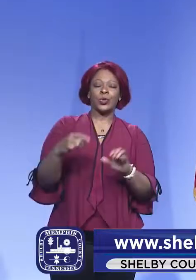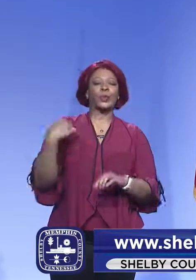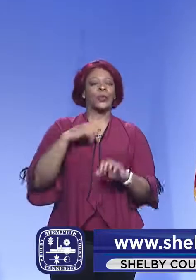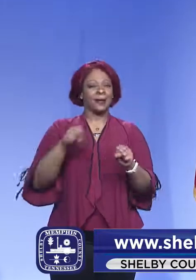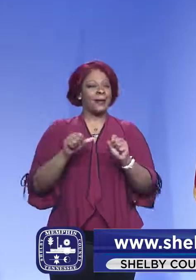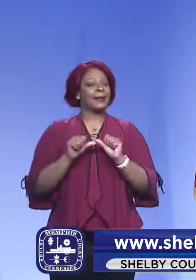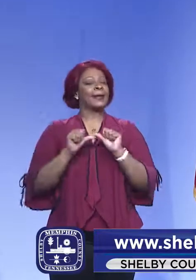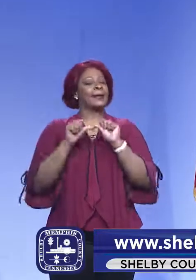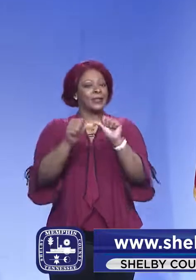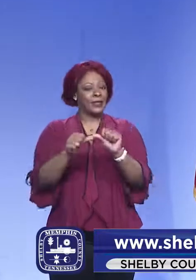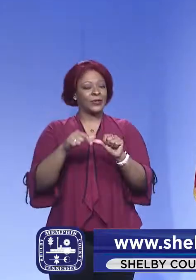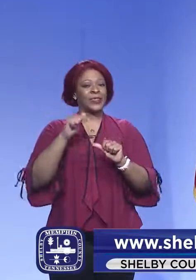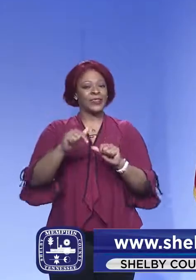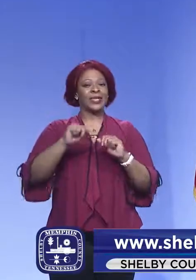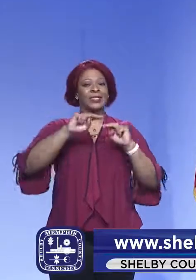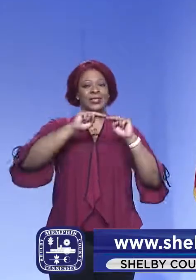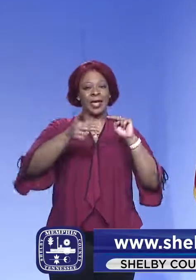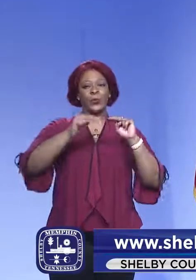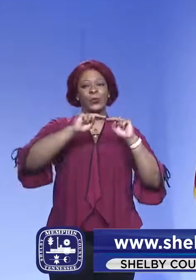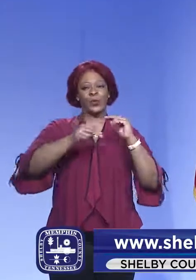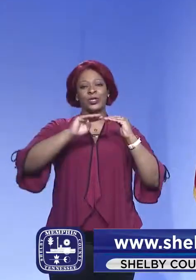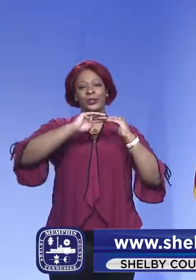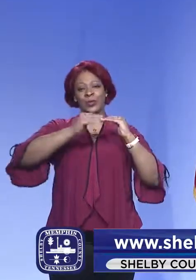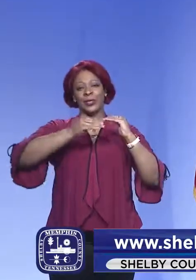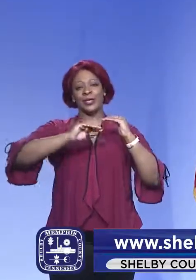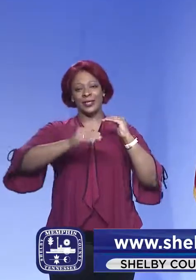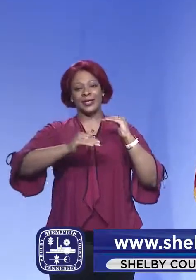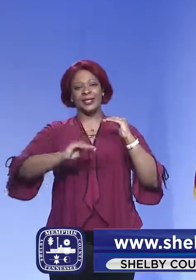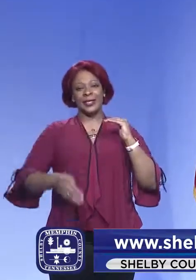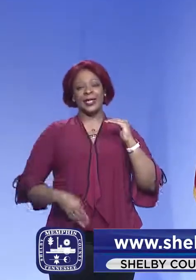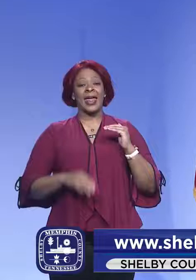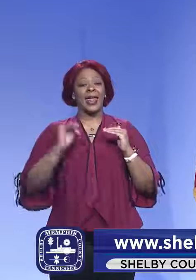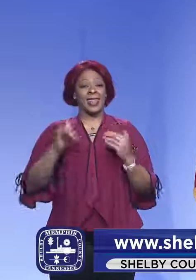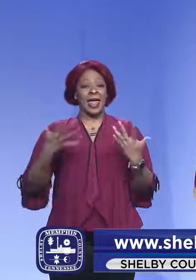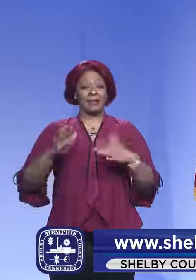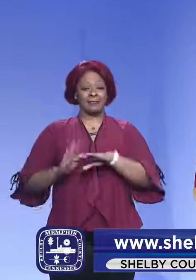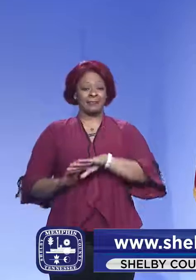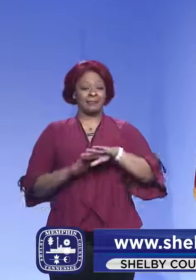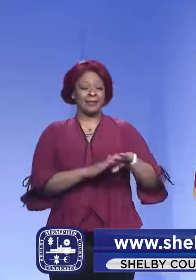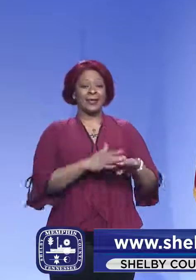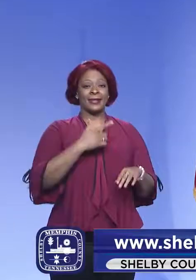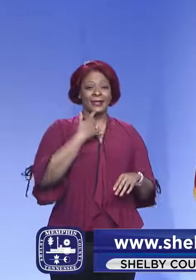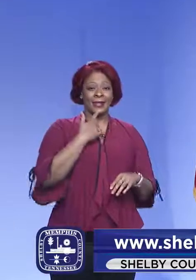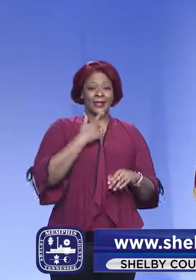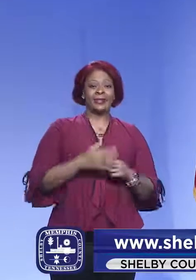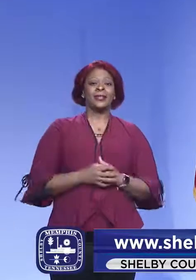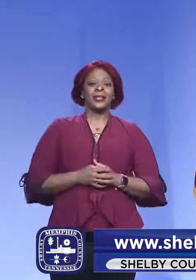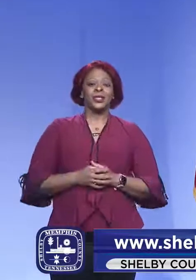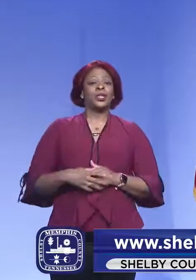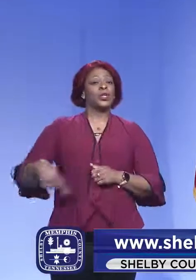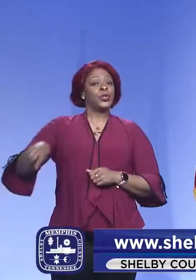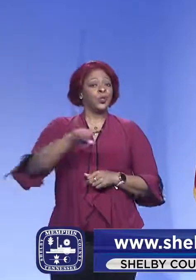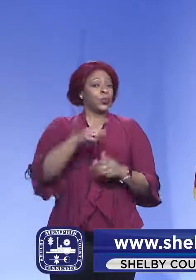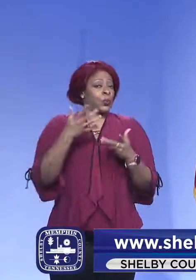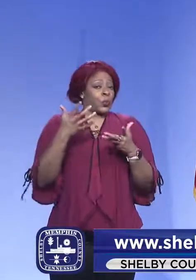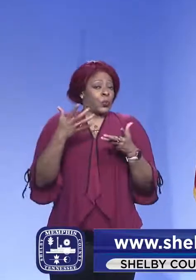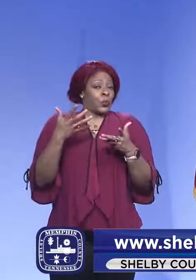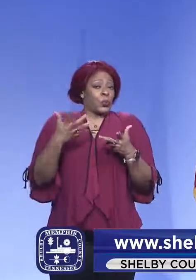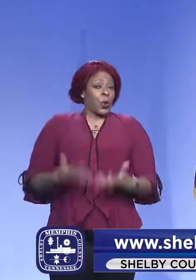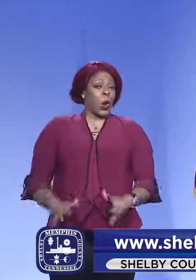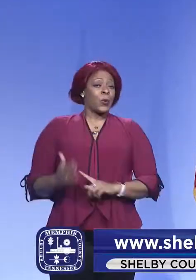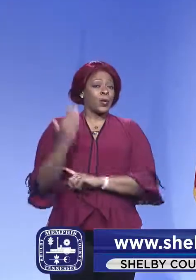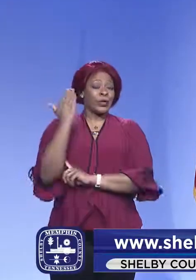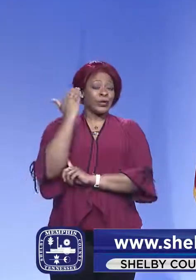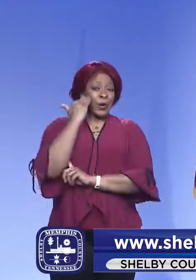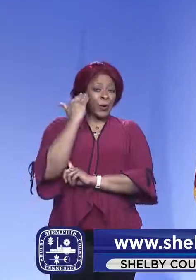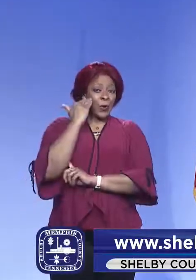can continue this downward trend. With that being said, as you may well